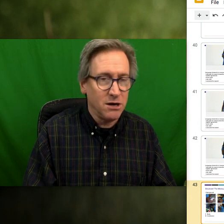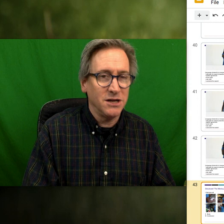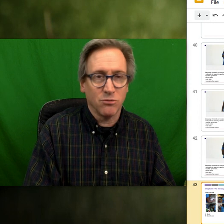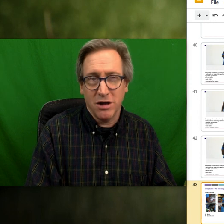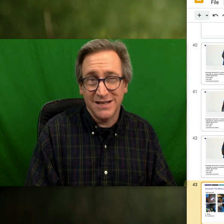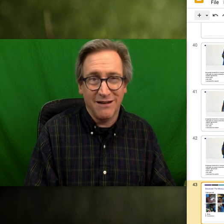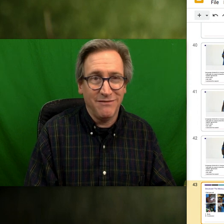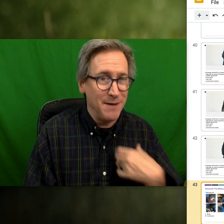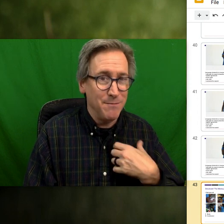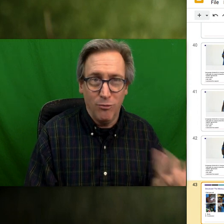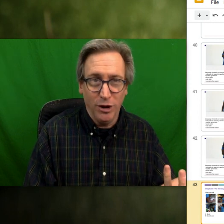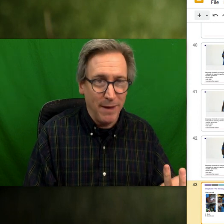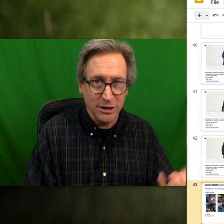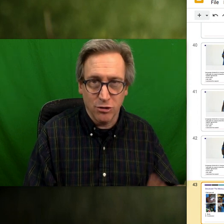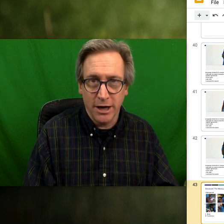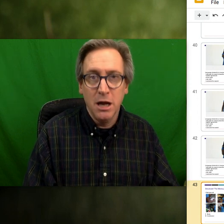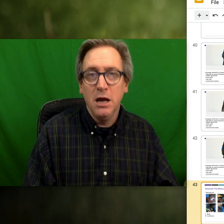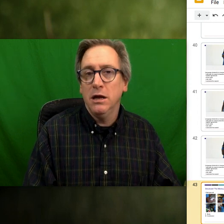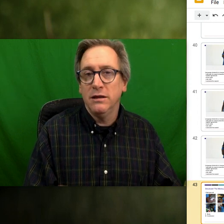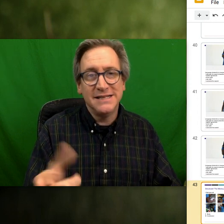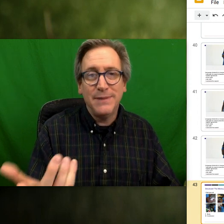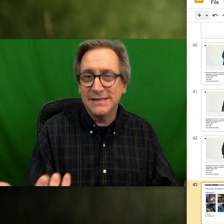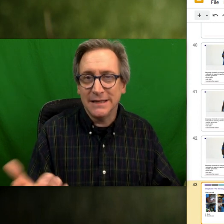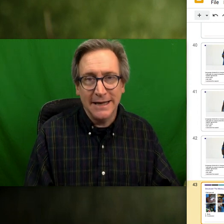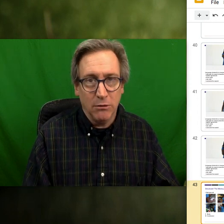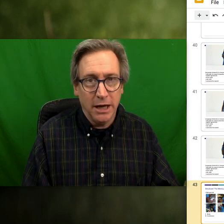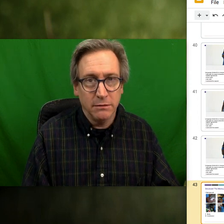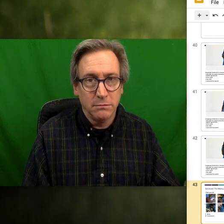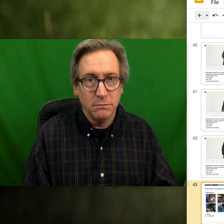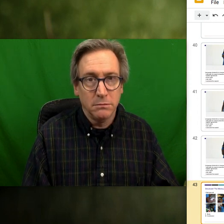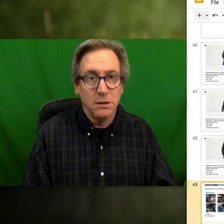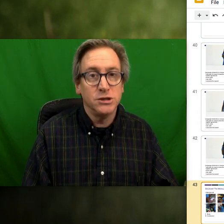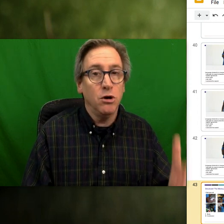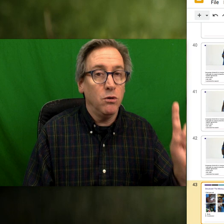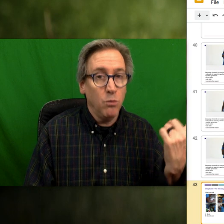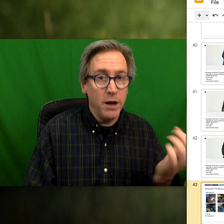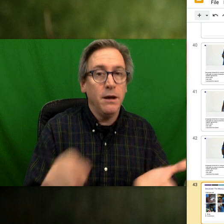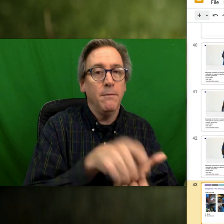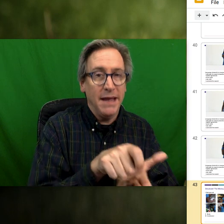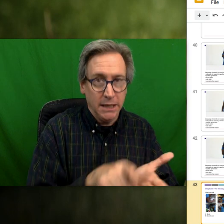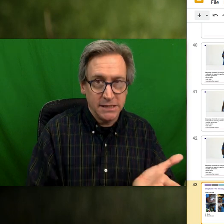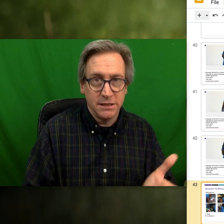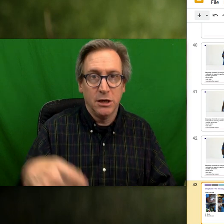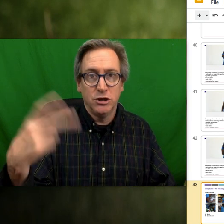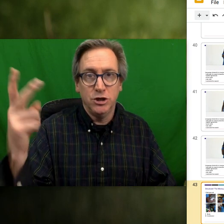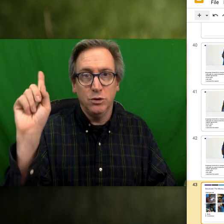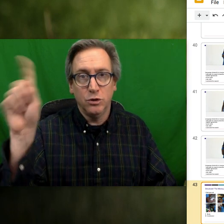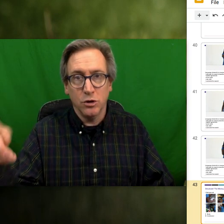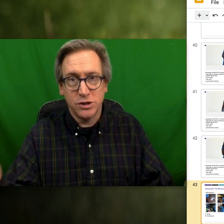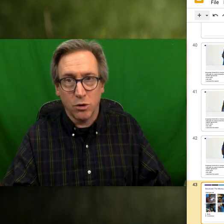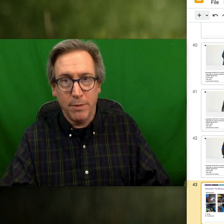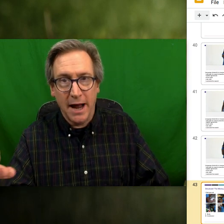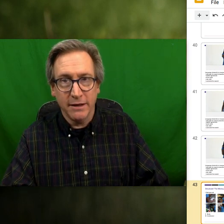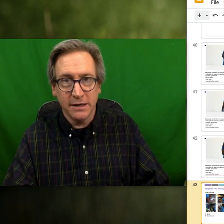it's hard to draw this stuff. I'm really bad at drawing. This is basically an outline. So one, make a list. Two, go